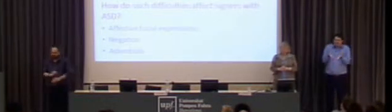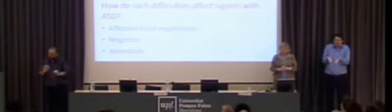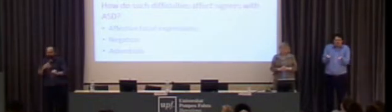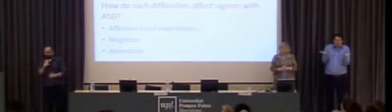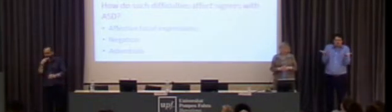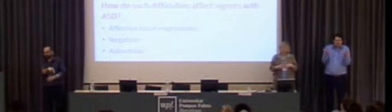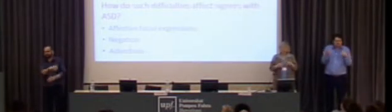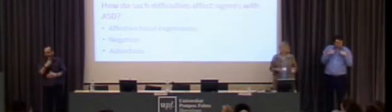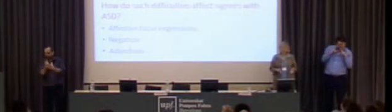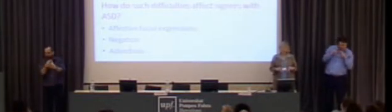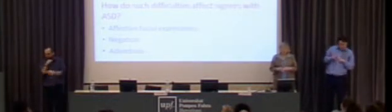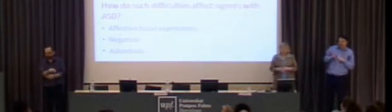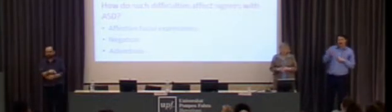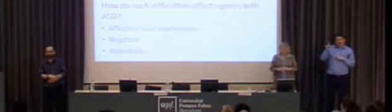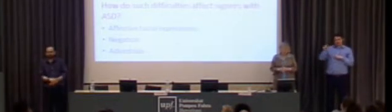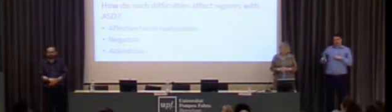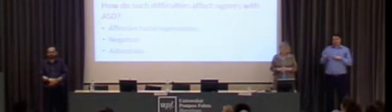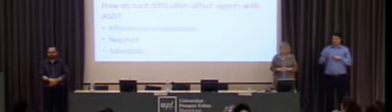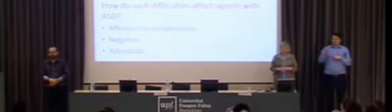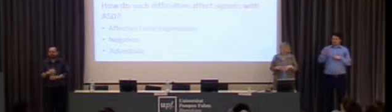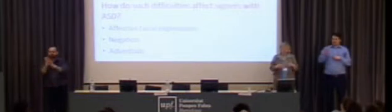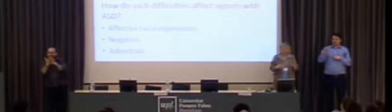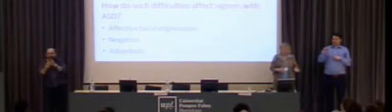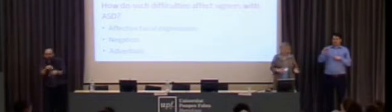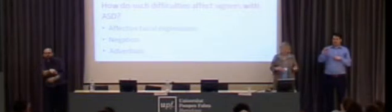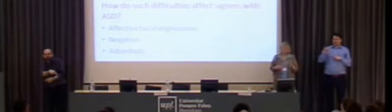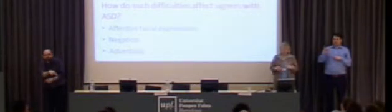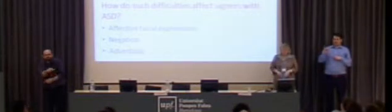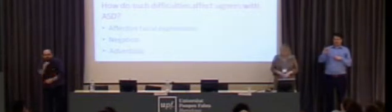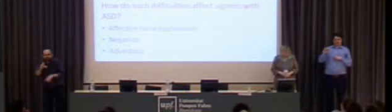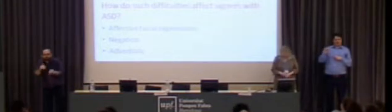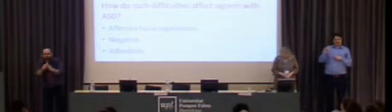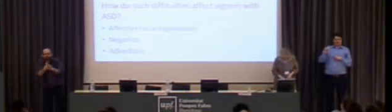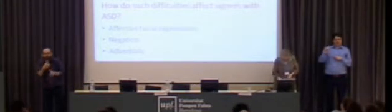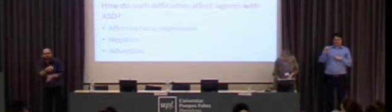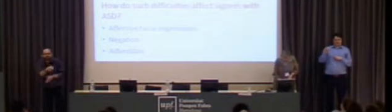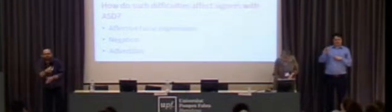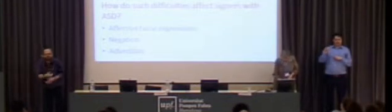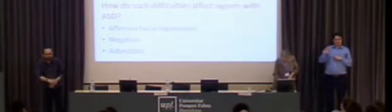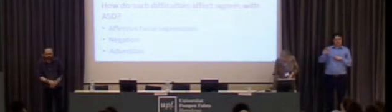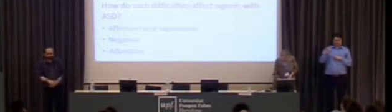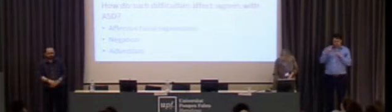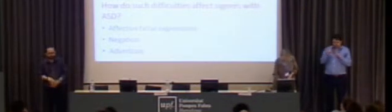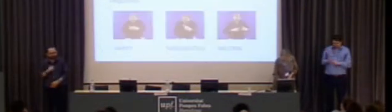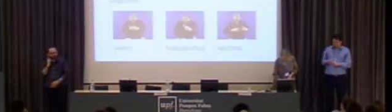three things: affective facial expressions, negation, and adverbials.